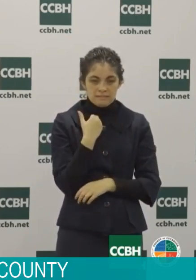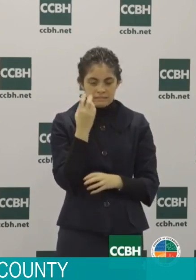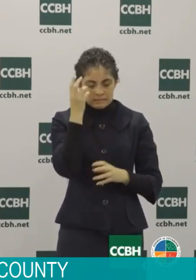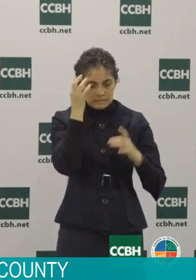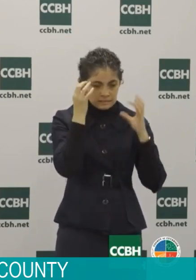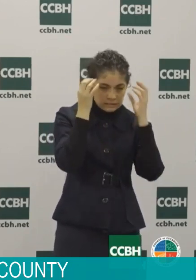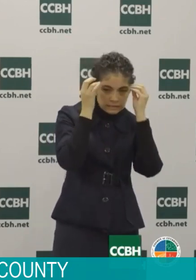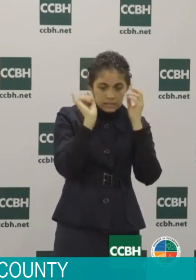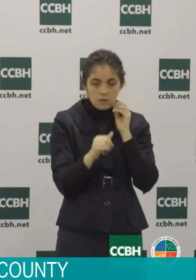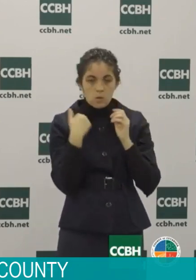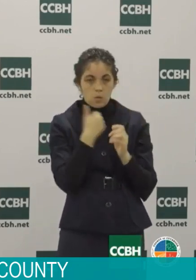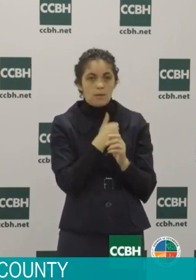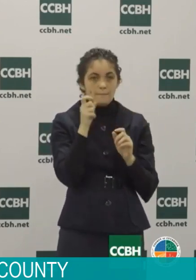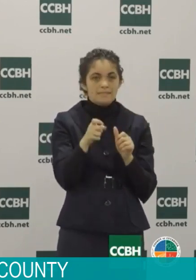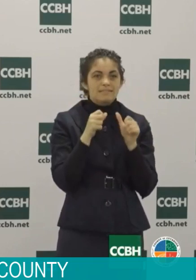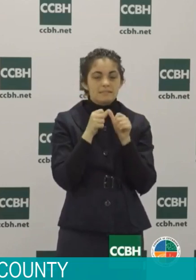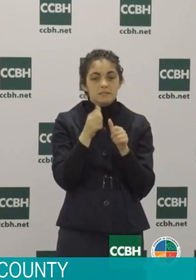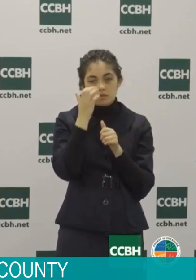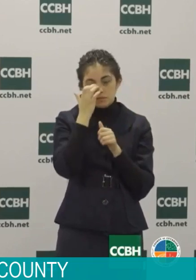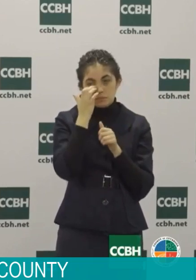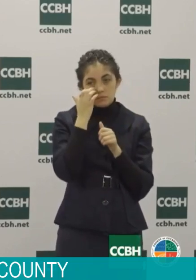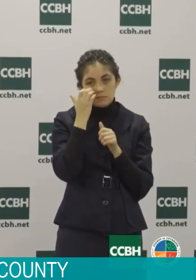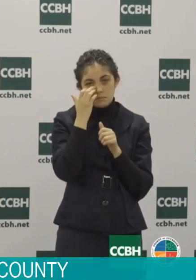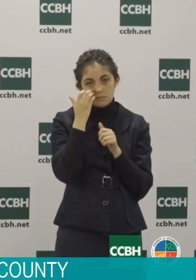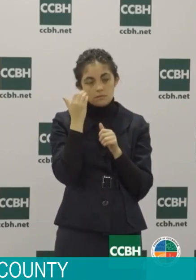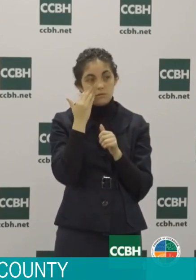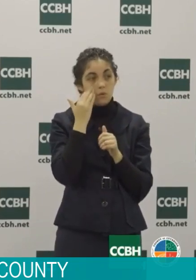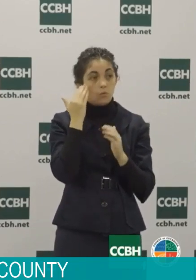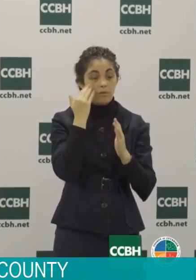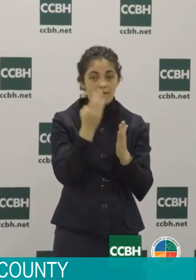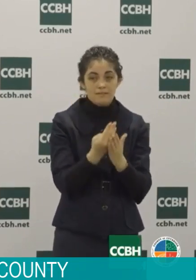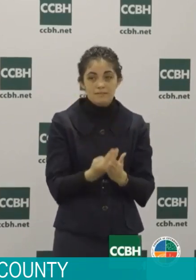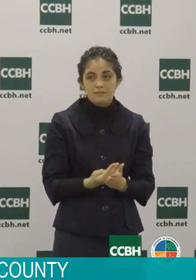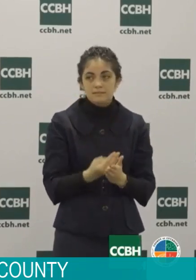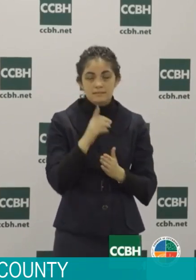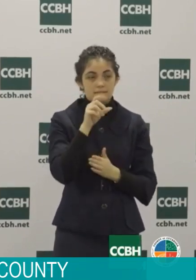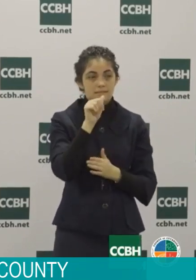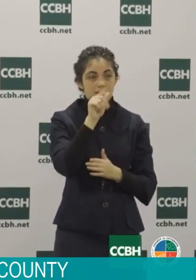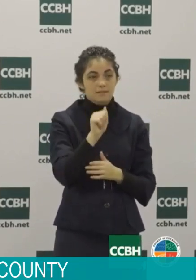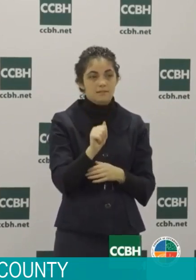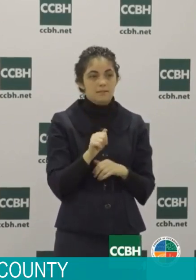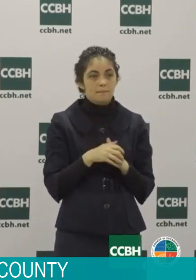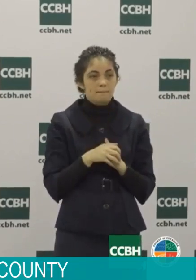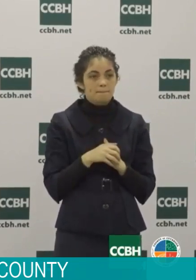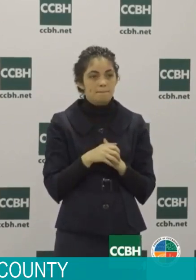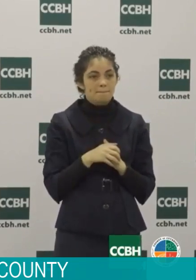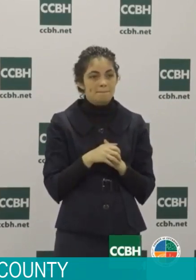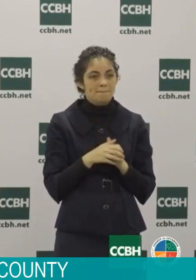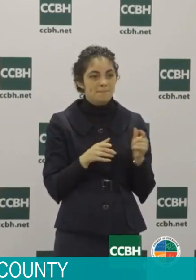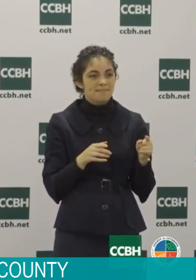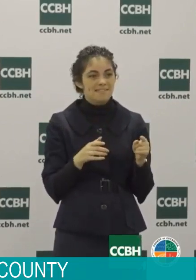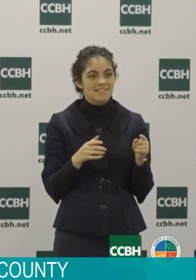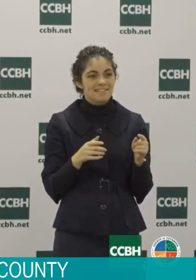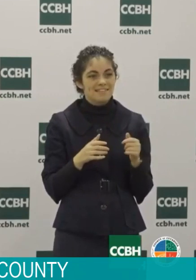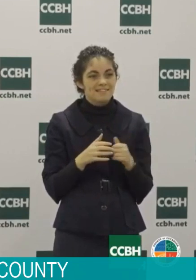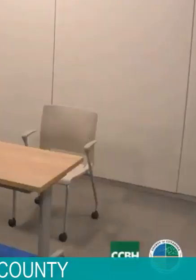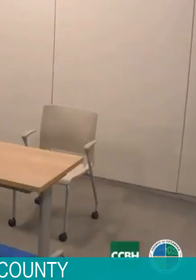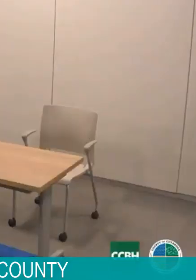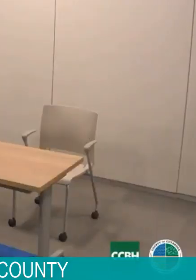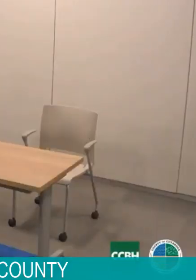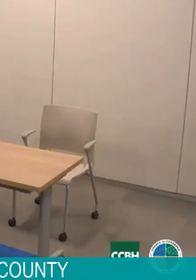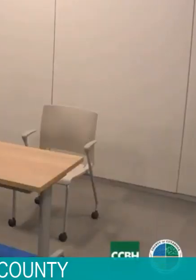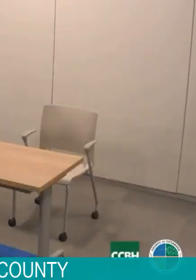we feel that we're going to continue to do using evidence and data. I have a question about health disparities. Oh, I'm